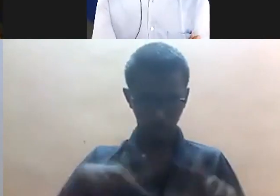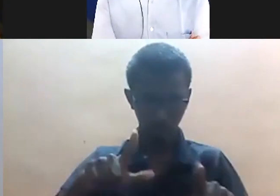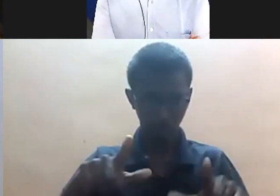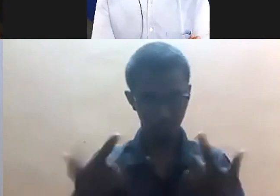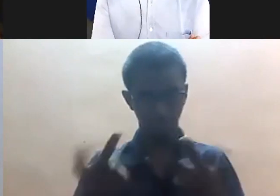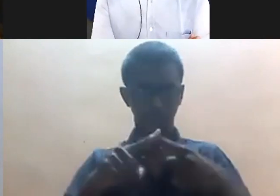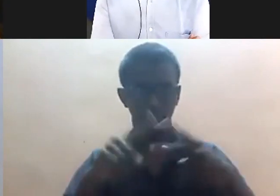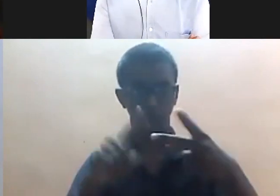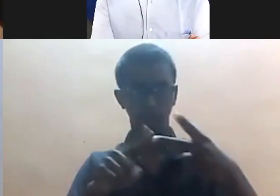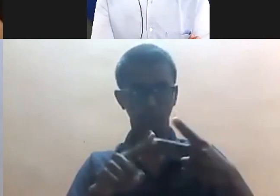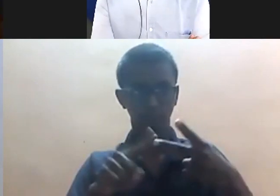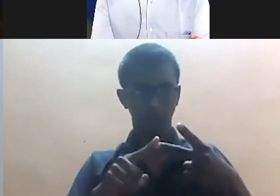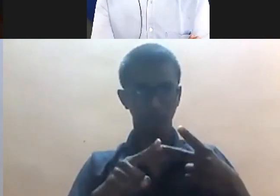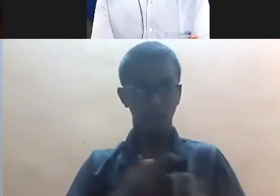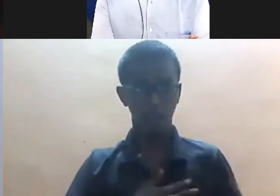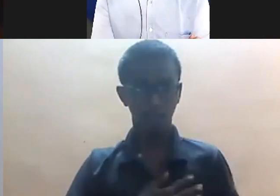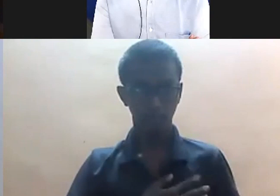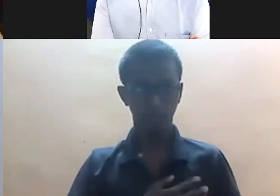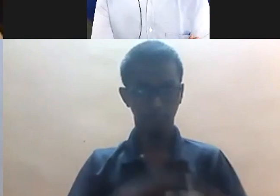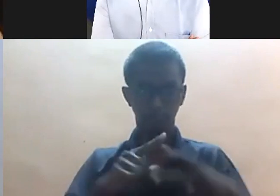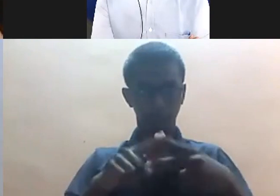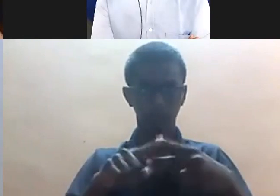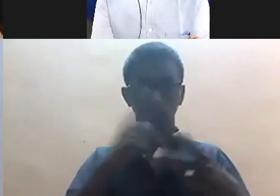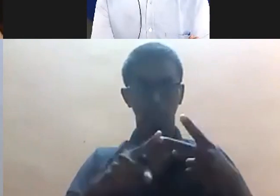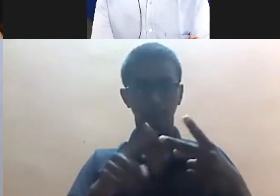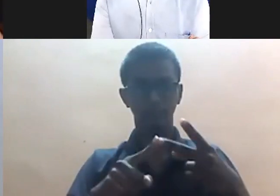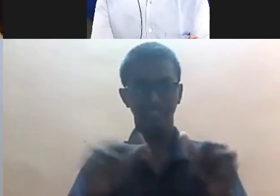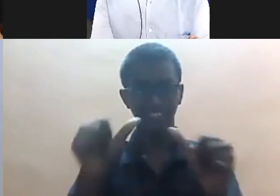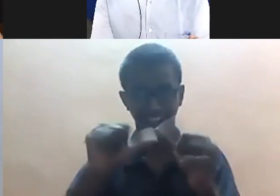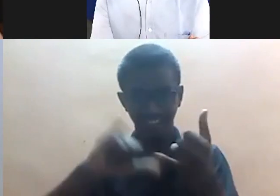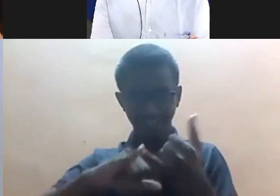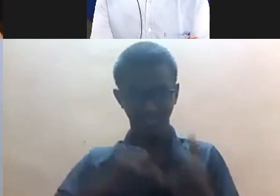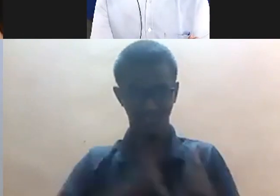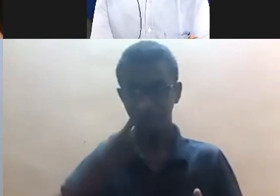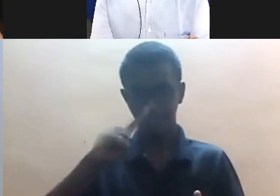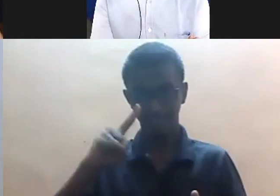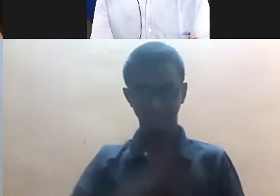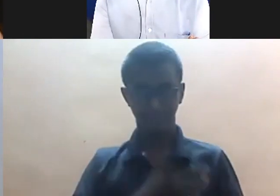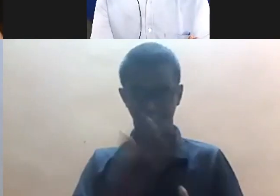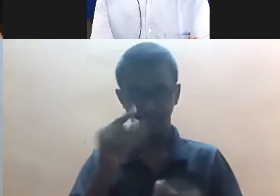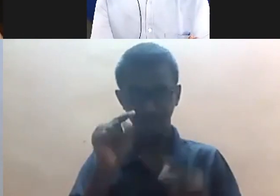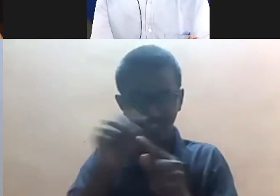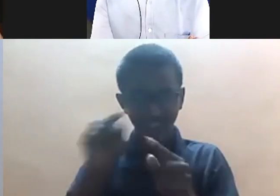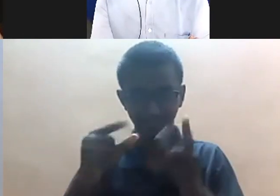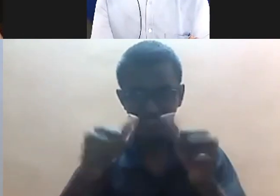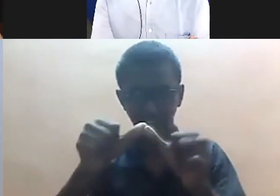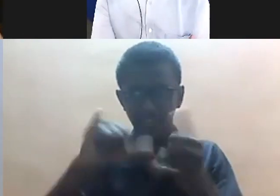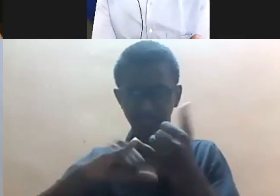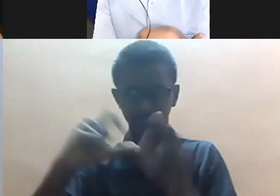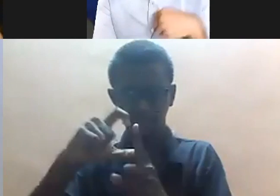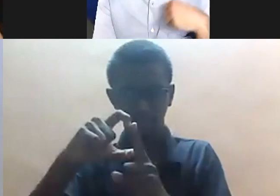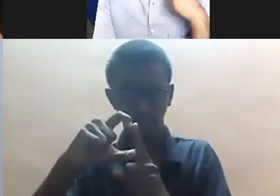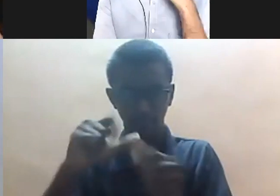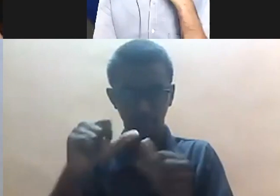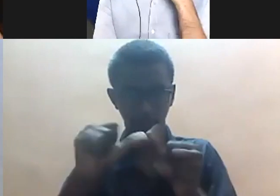4 years before I have got heart surgery, can I go for the vaccination? Yes. And the